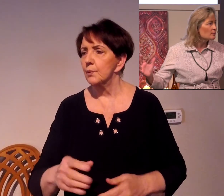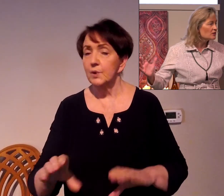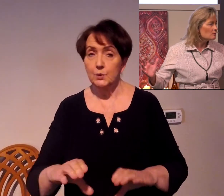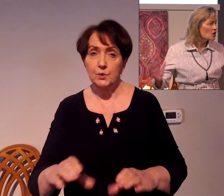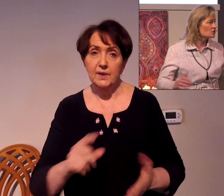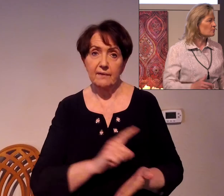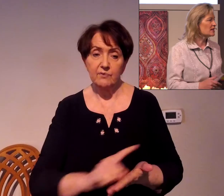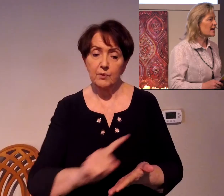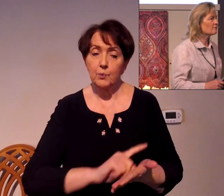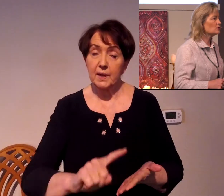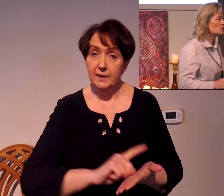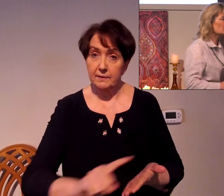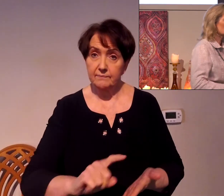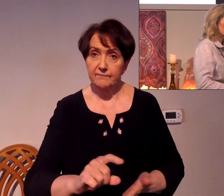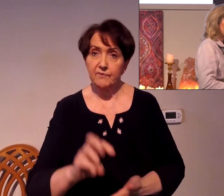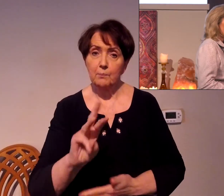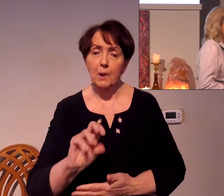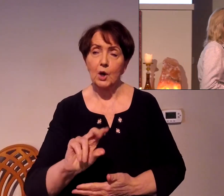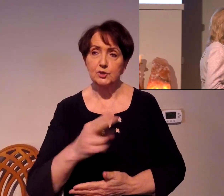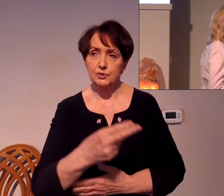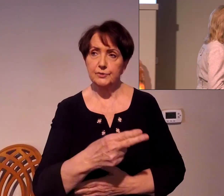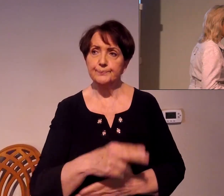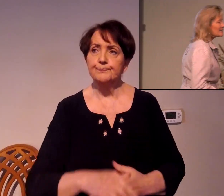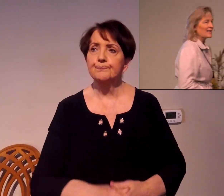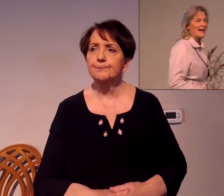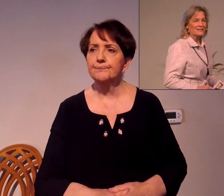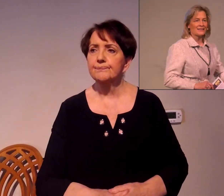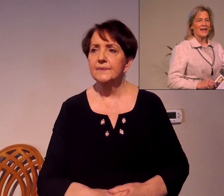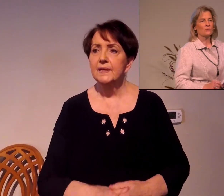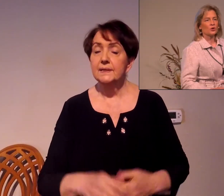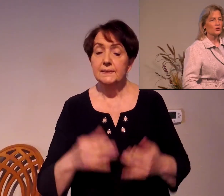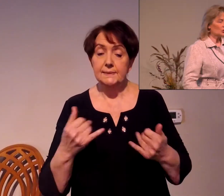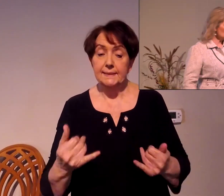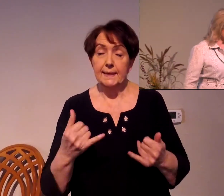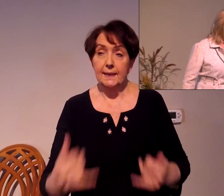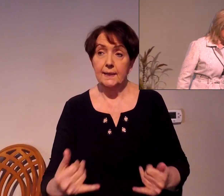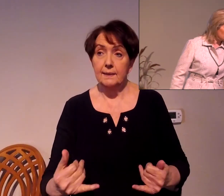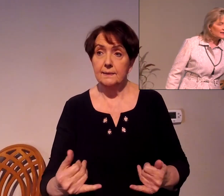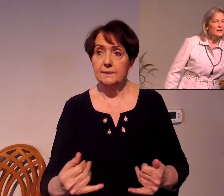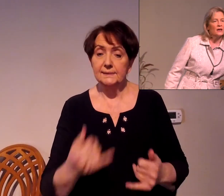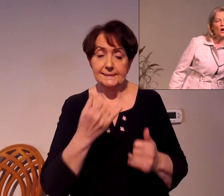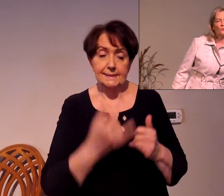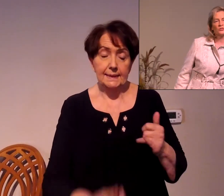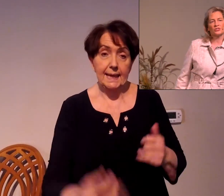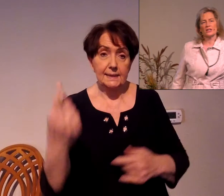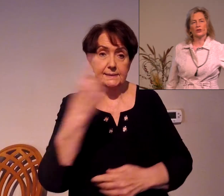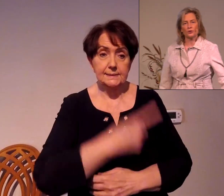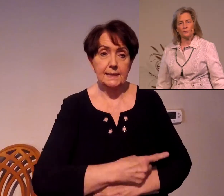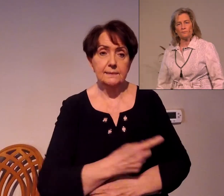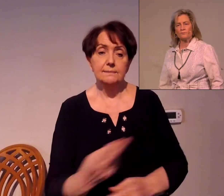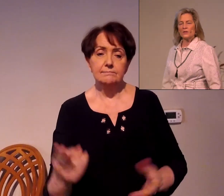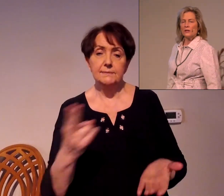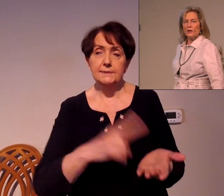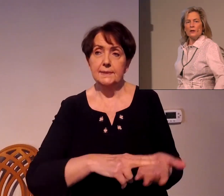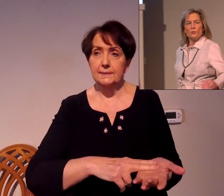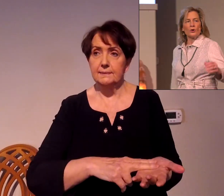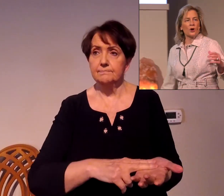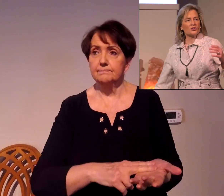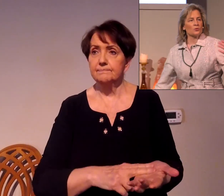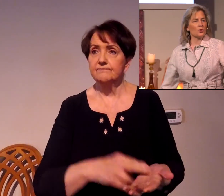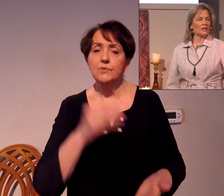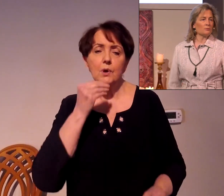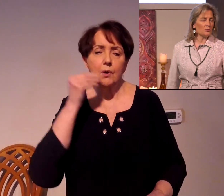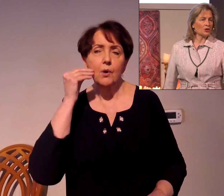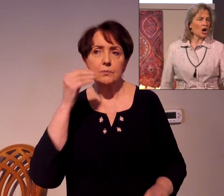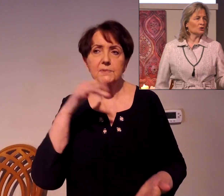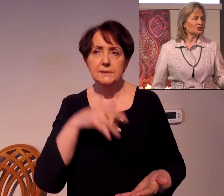just for the month of March. Meet every week. Today is the last day where you can get in a home study group. We're